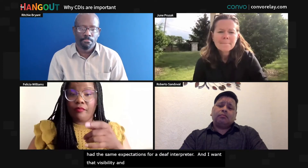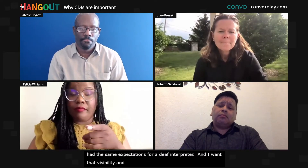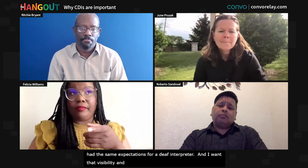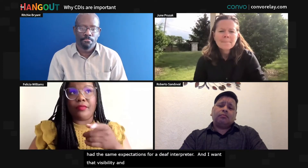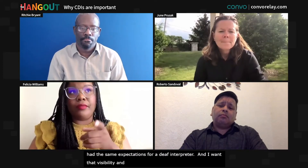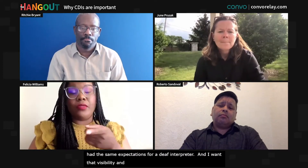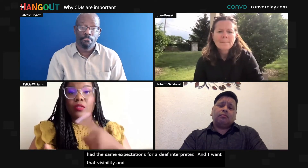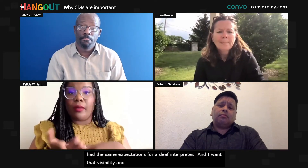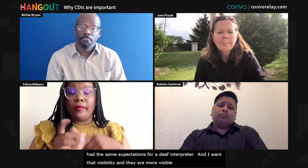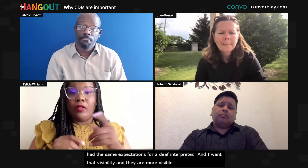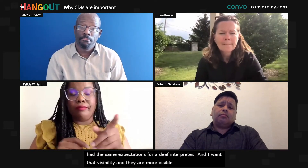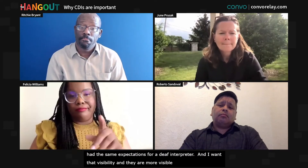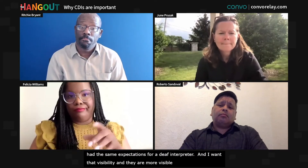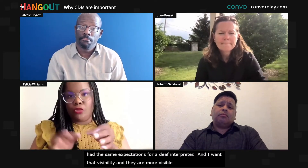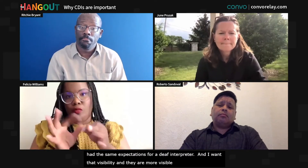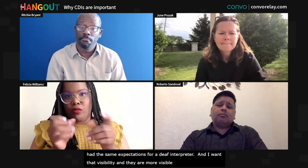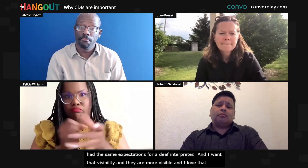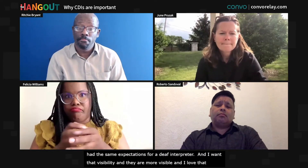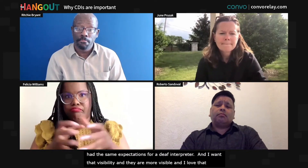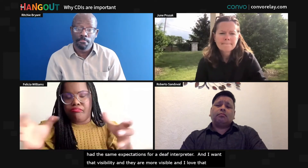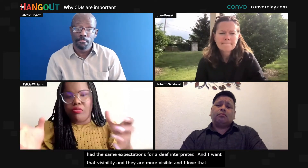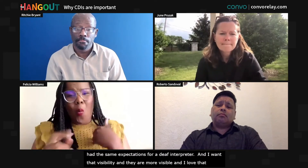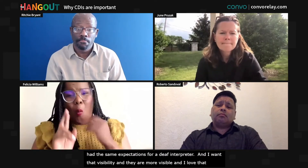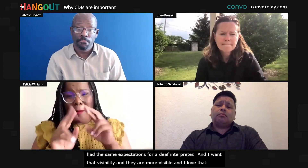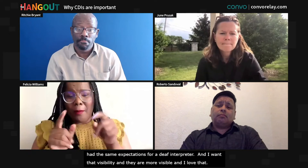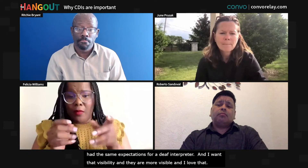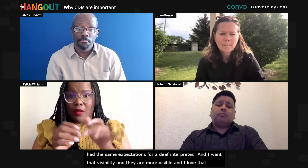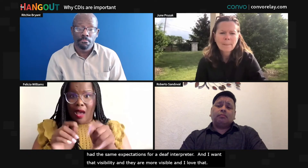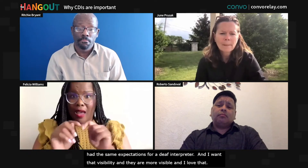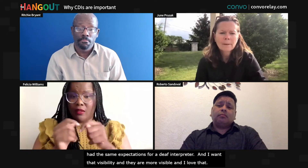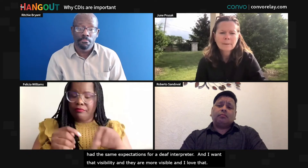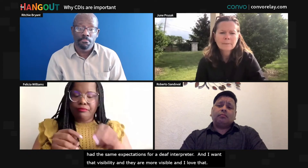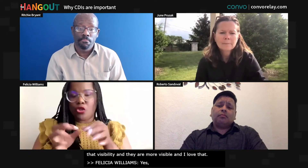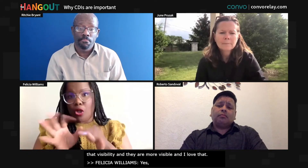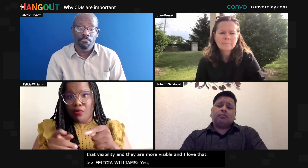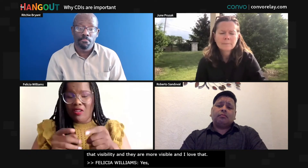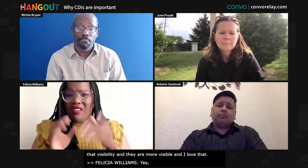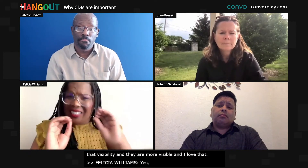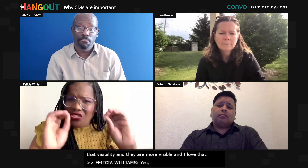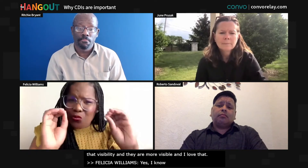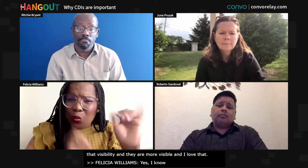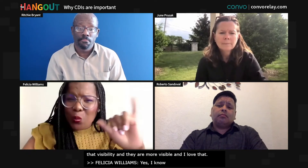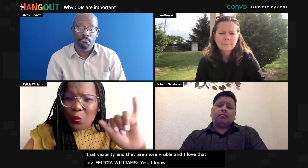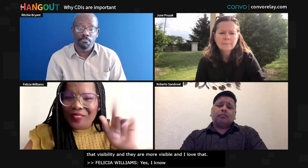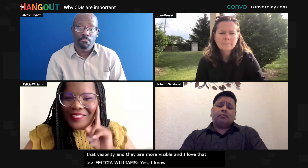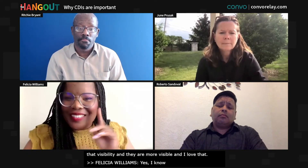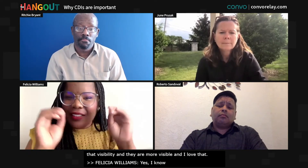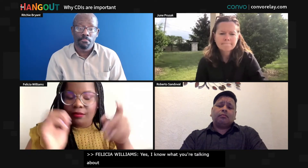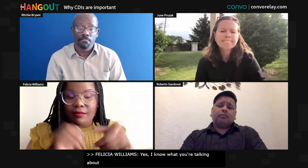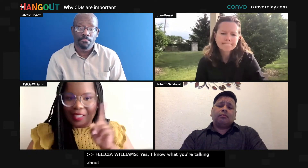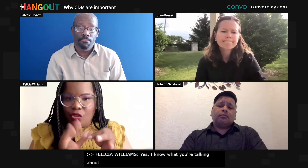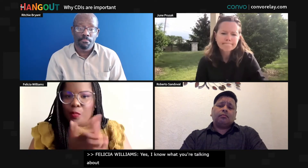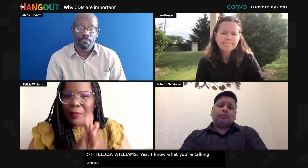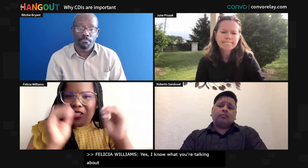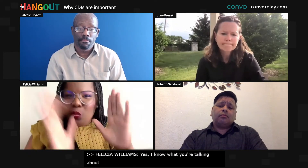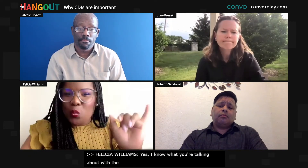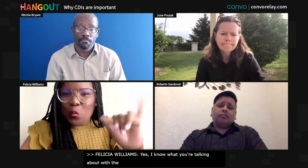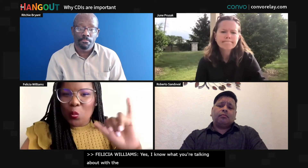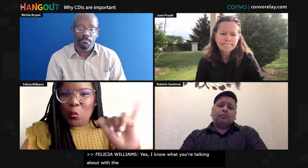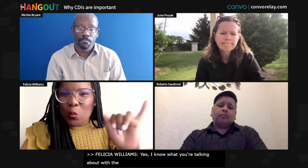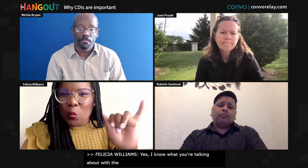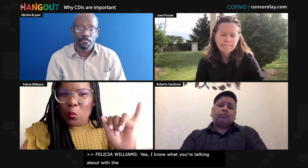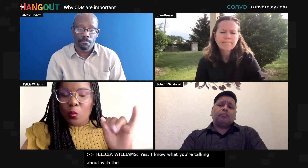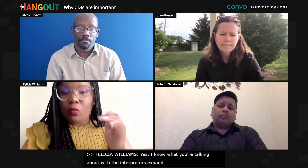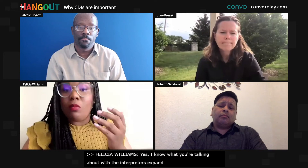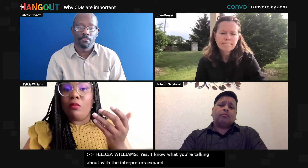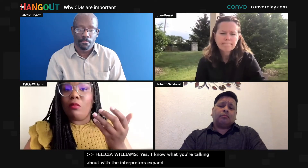and I love that. Yes, this is Felicia. I know you're talking about definitely the interpreters expanding. And I really hope that interpreters are,